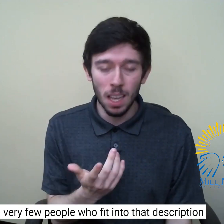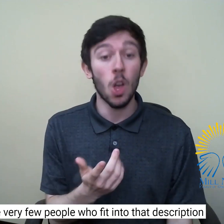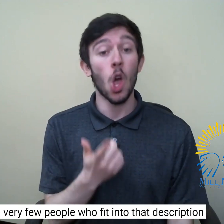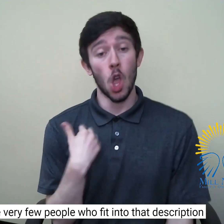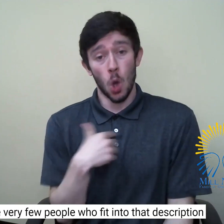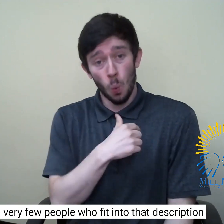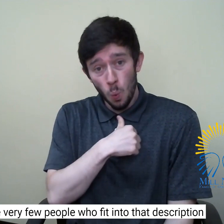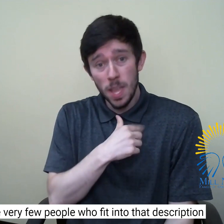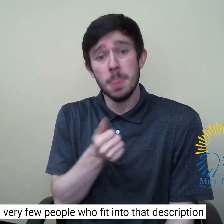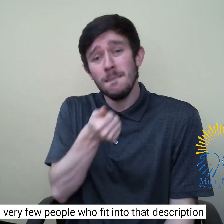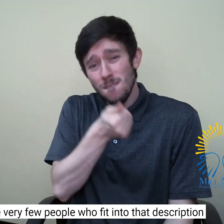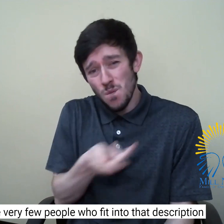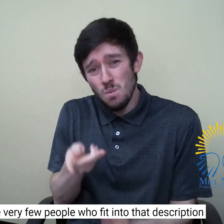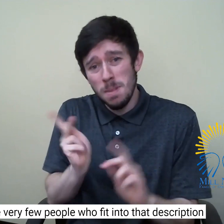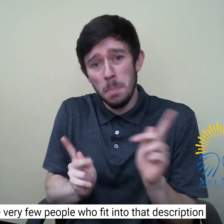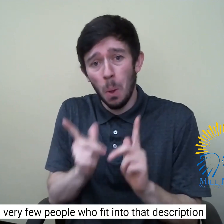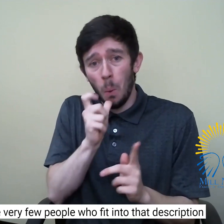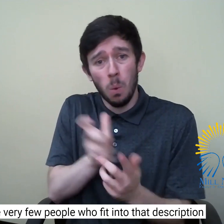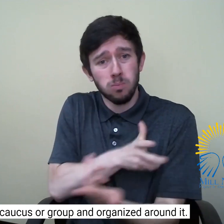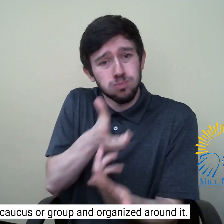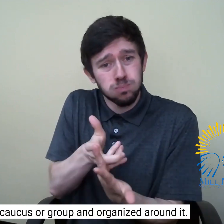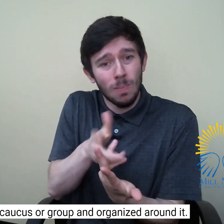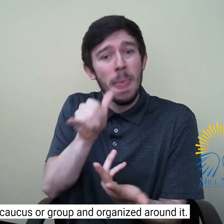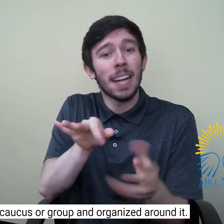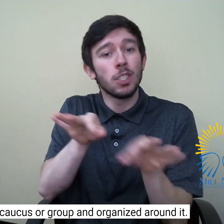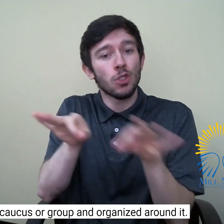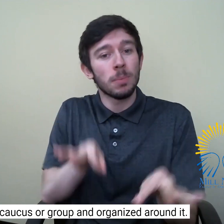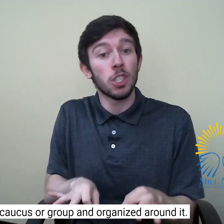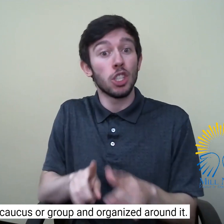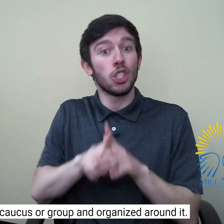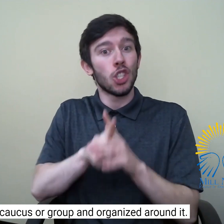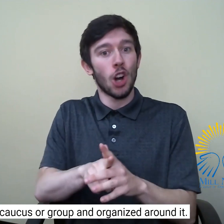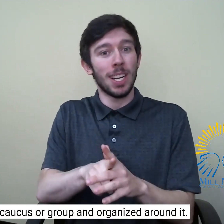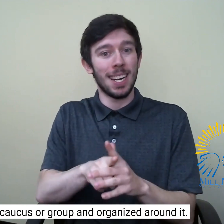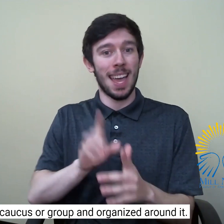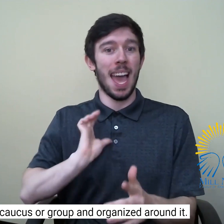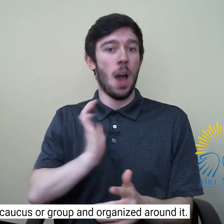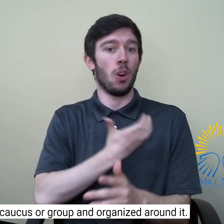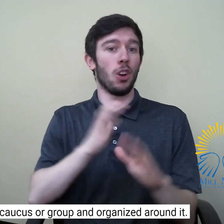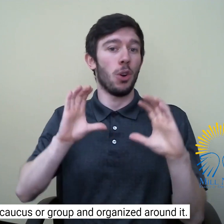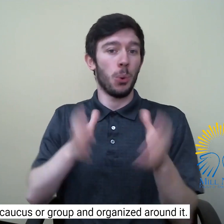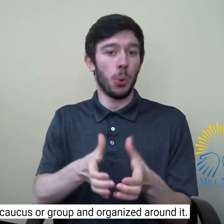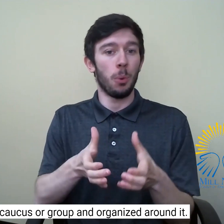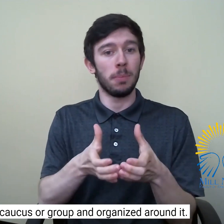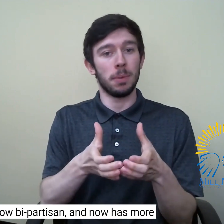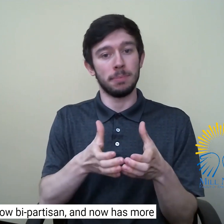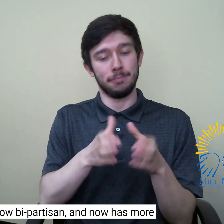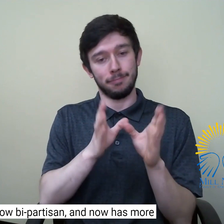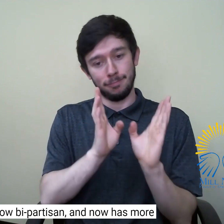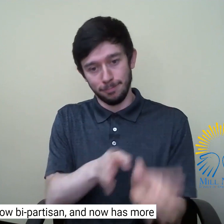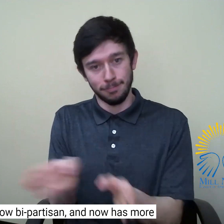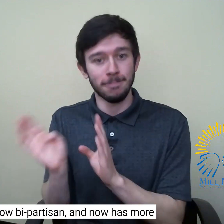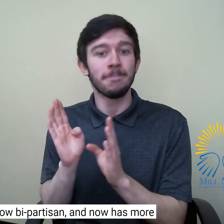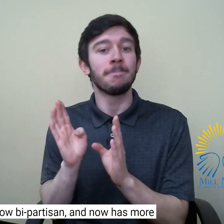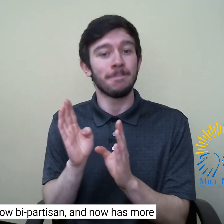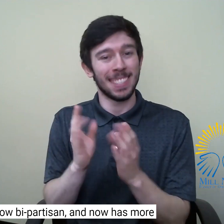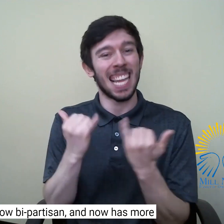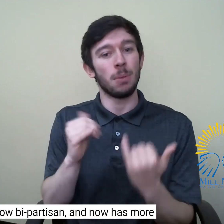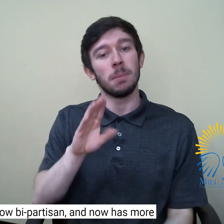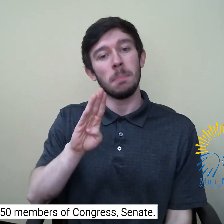few people who fit into that description, started this caucus or group and organized around it. It's now bipartisan. It now has more than